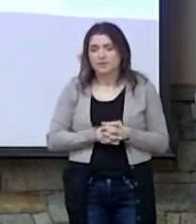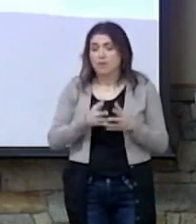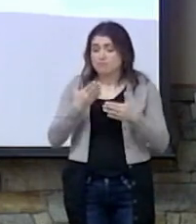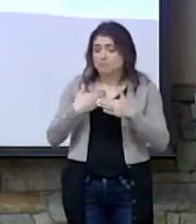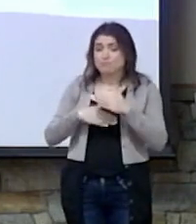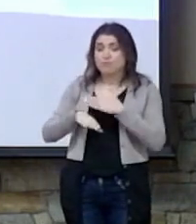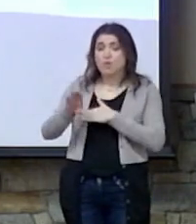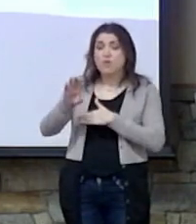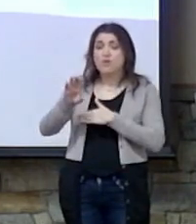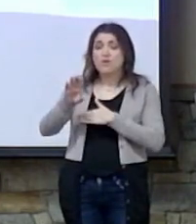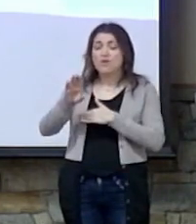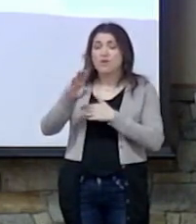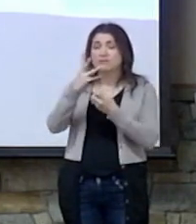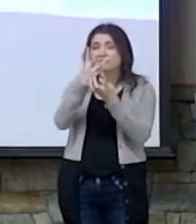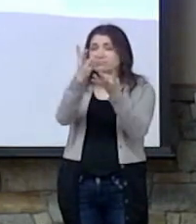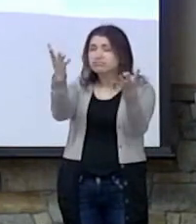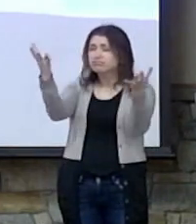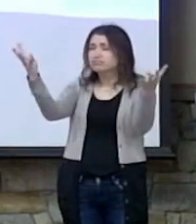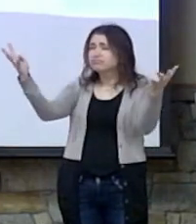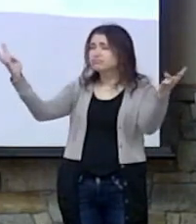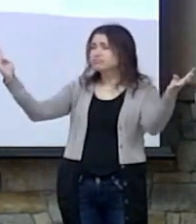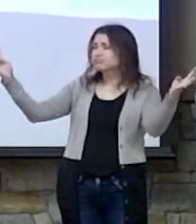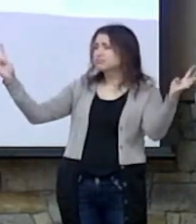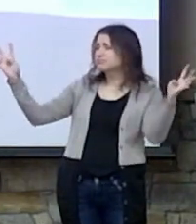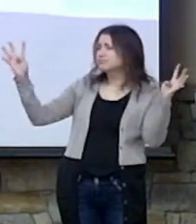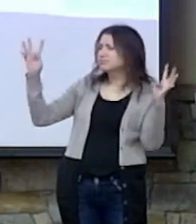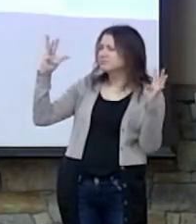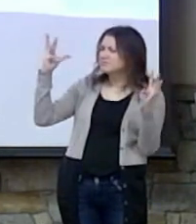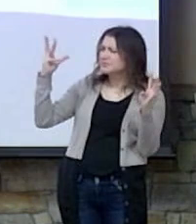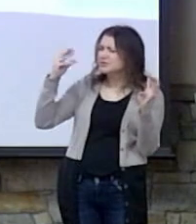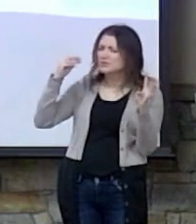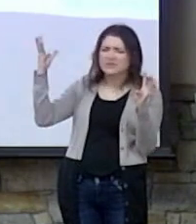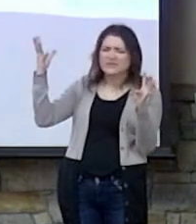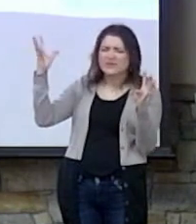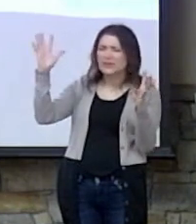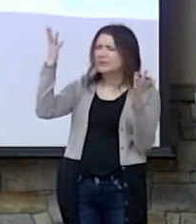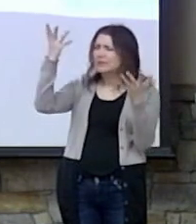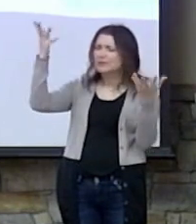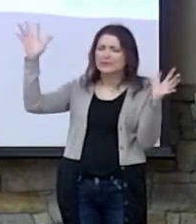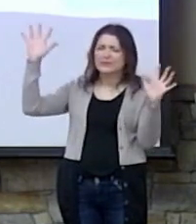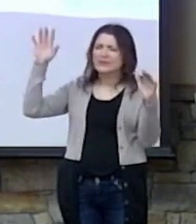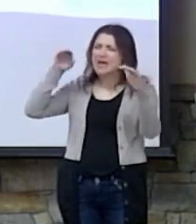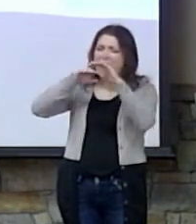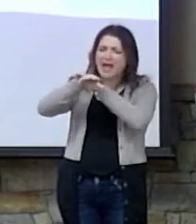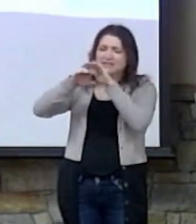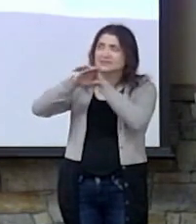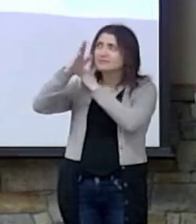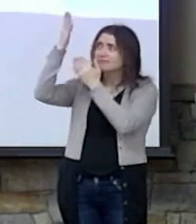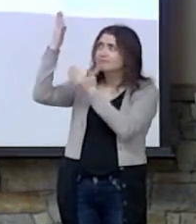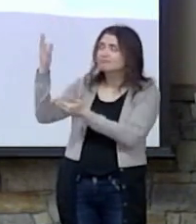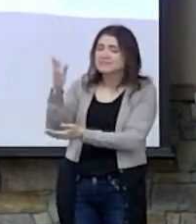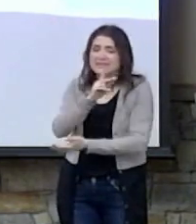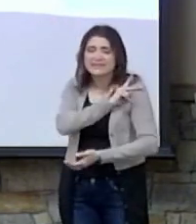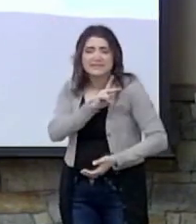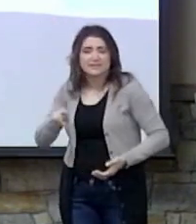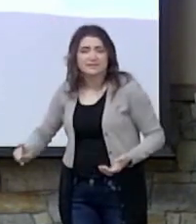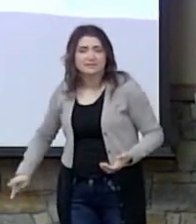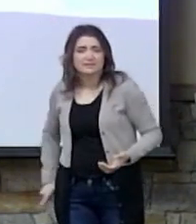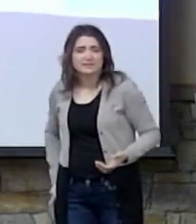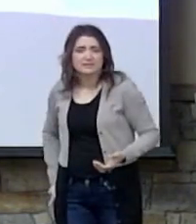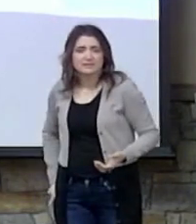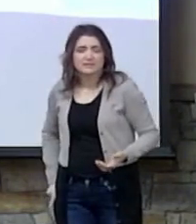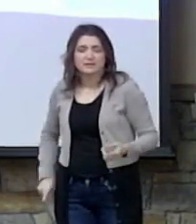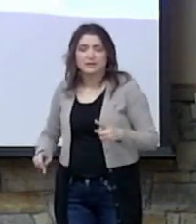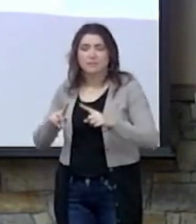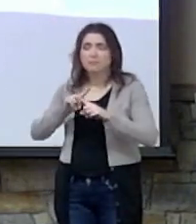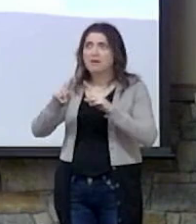Born into a place of incredible beauty, a place with access to the king, but yet a